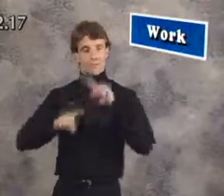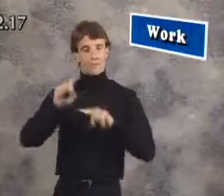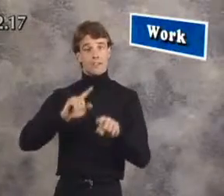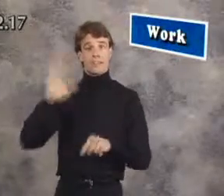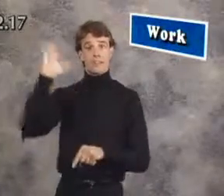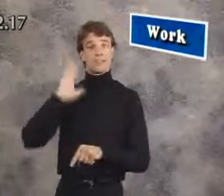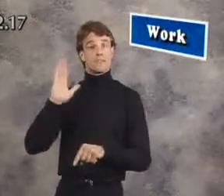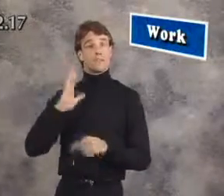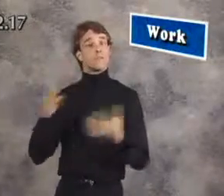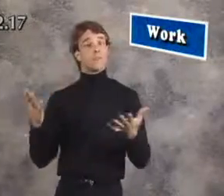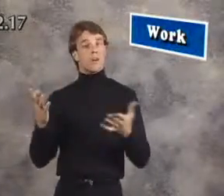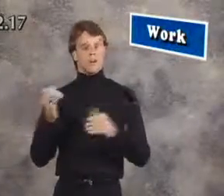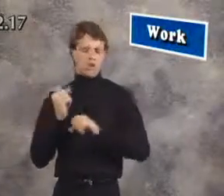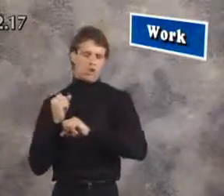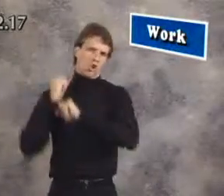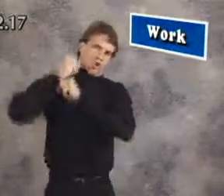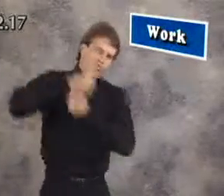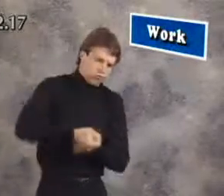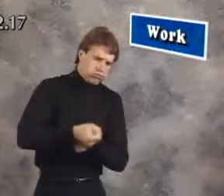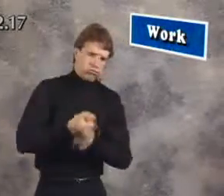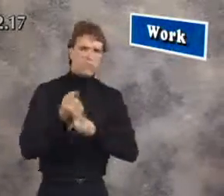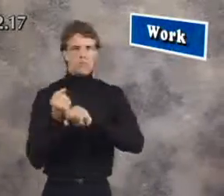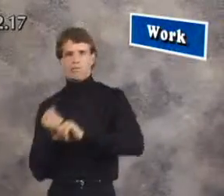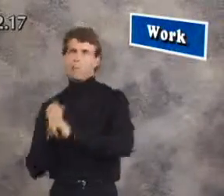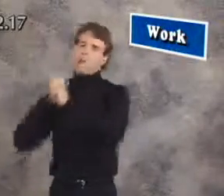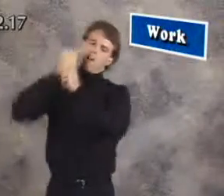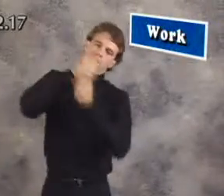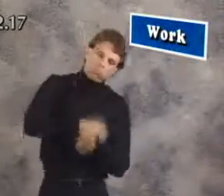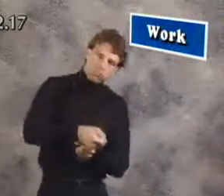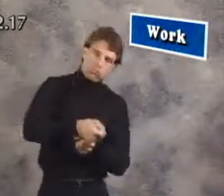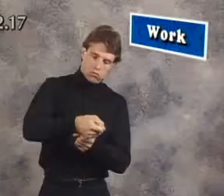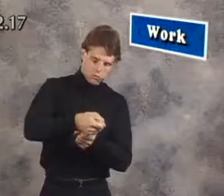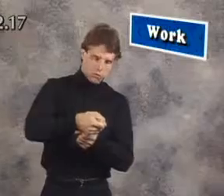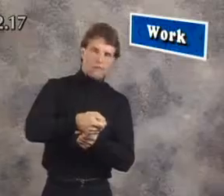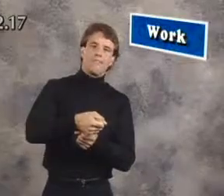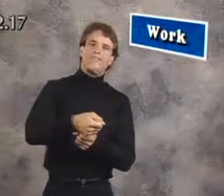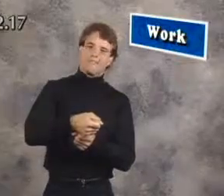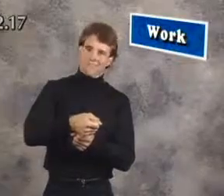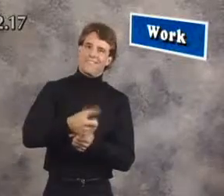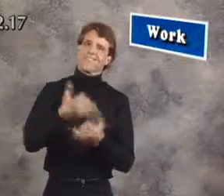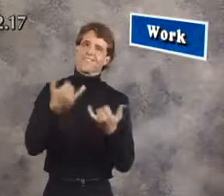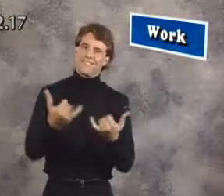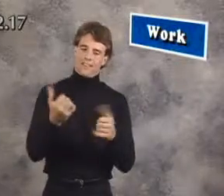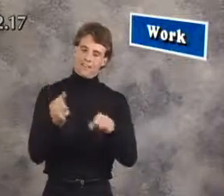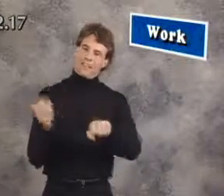This sign comes from the old sign for work and has since evolved into the present sign.